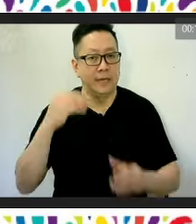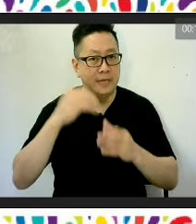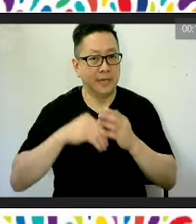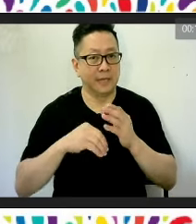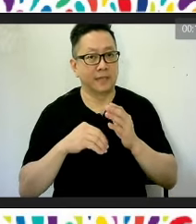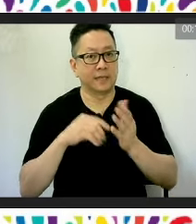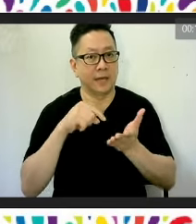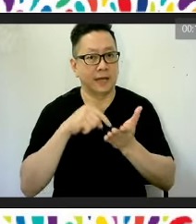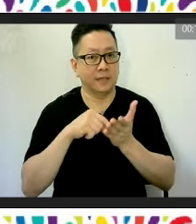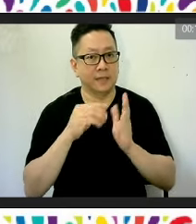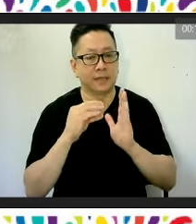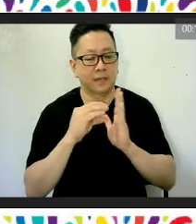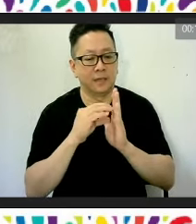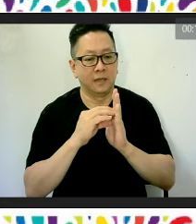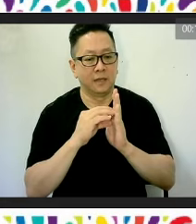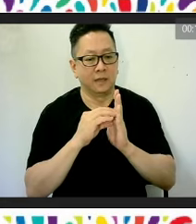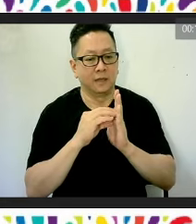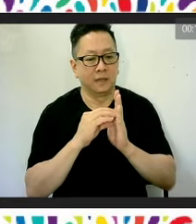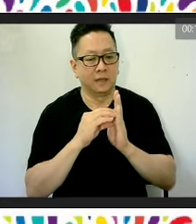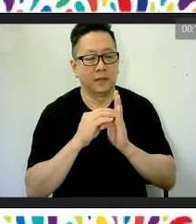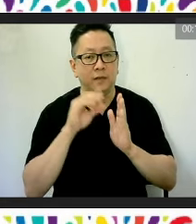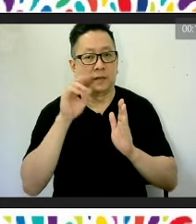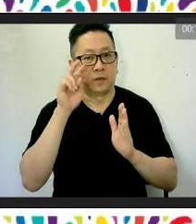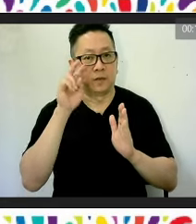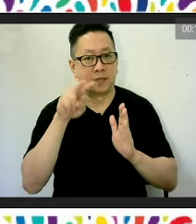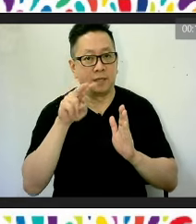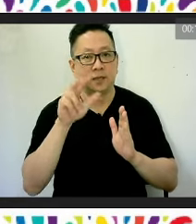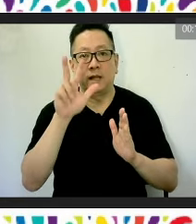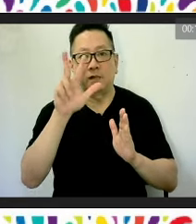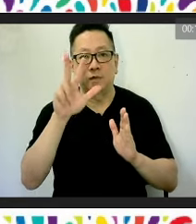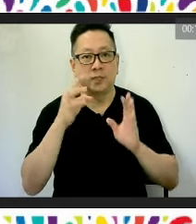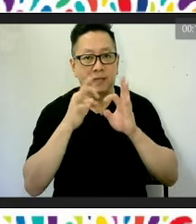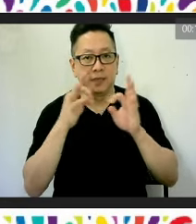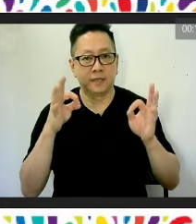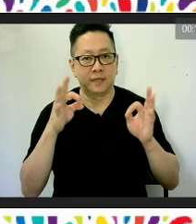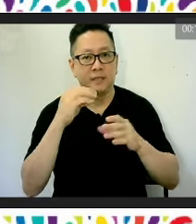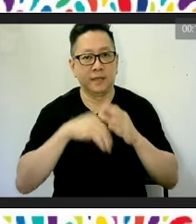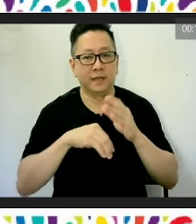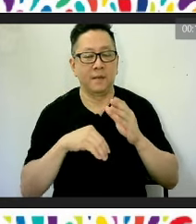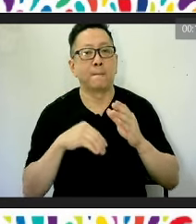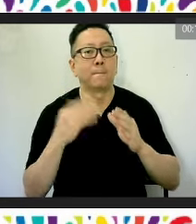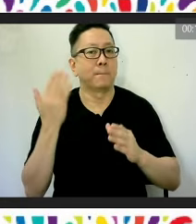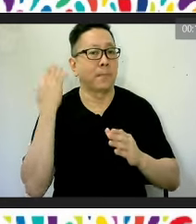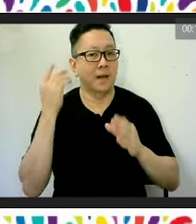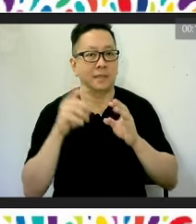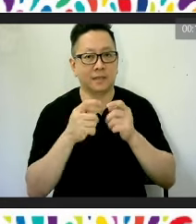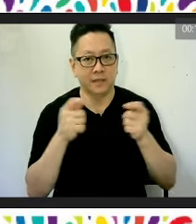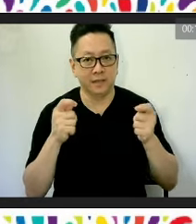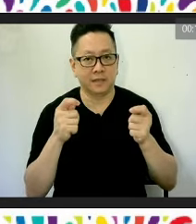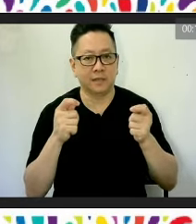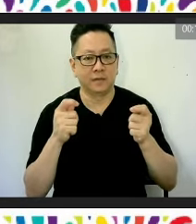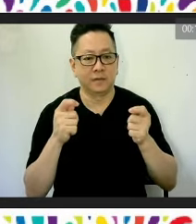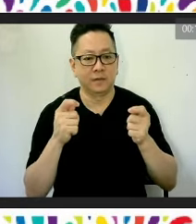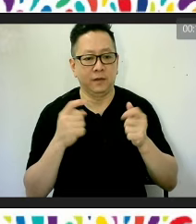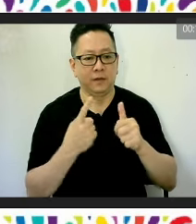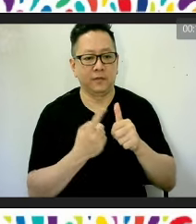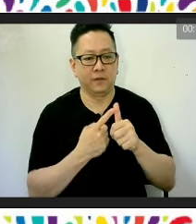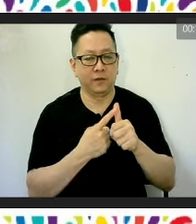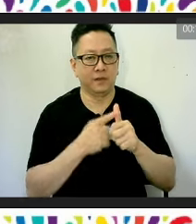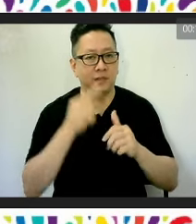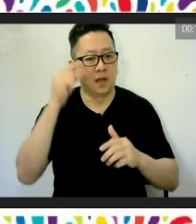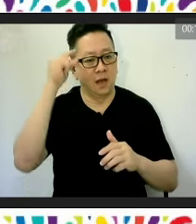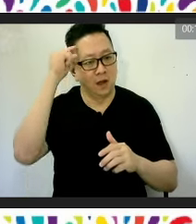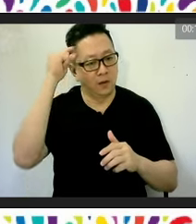Okay, in this text, you can see there are three sentences in past tense. Okay,